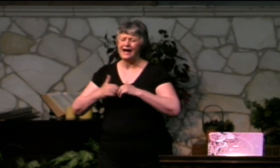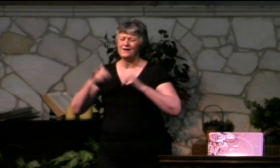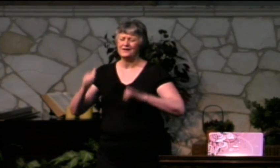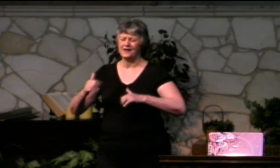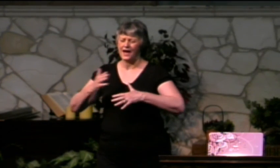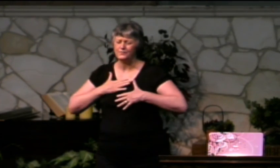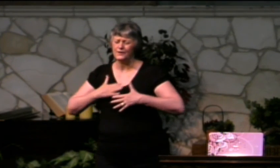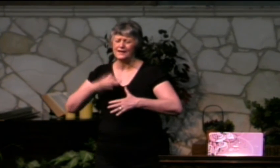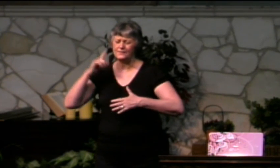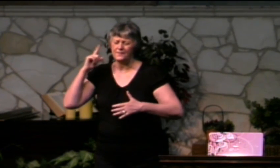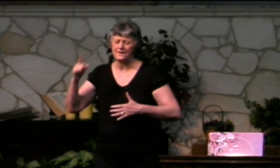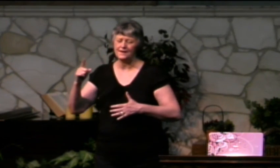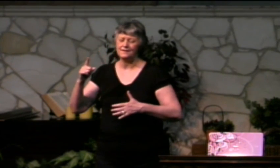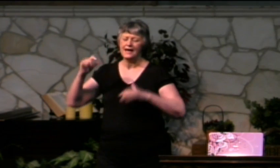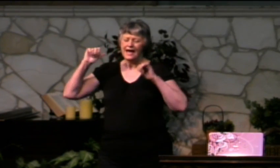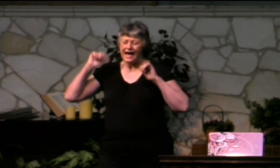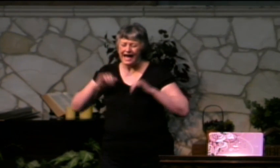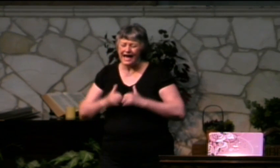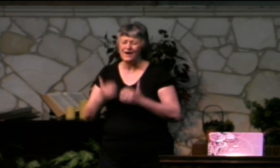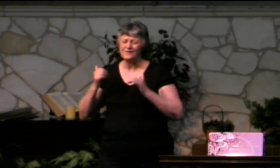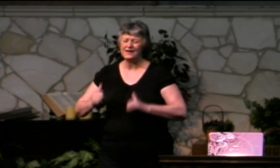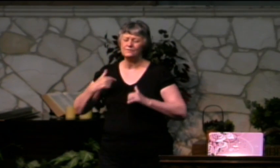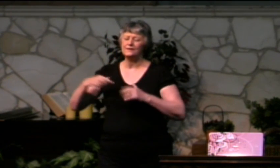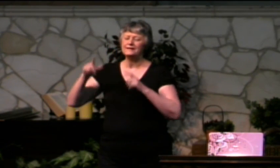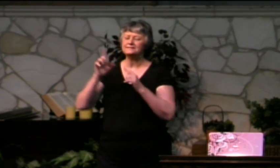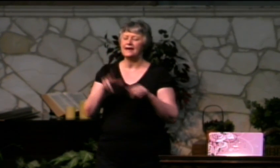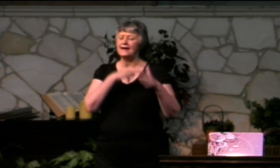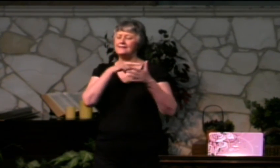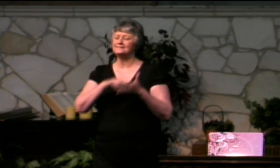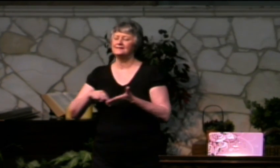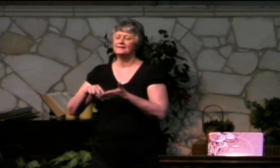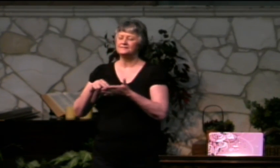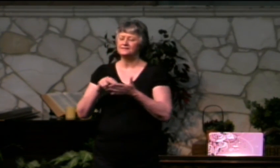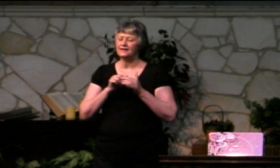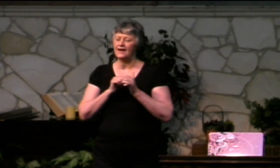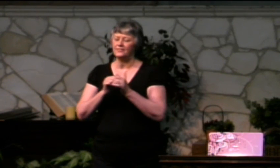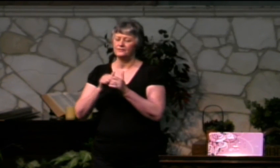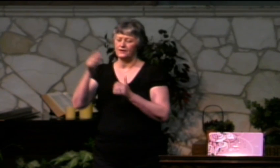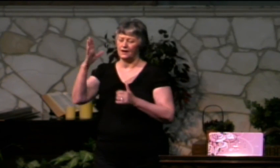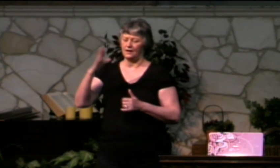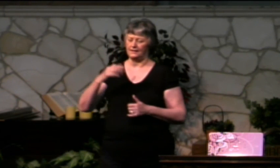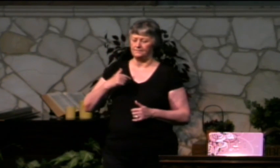can I breathe with Him? How can we dance together, God and me?